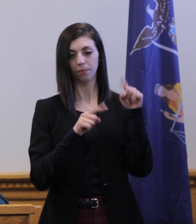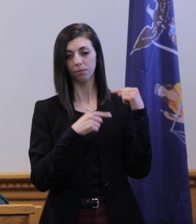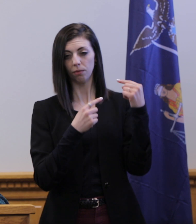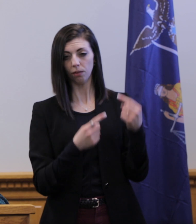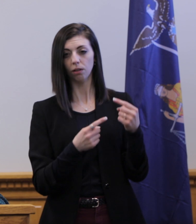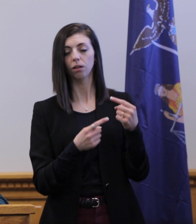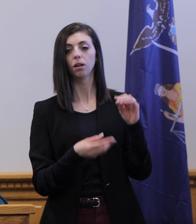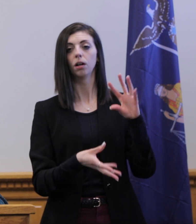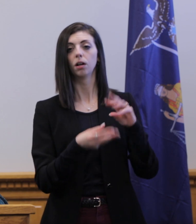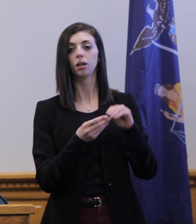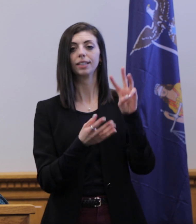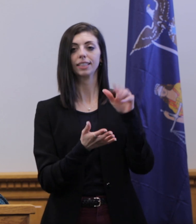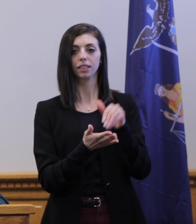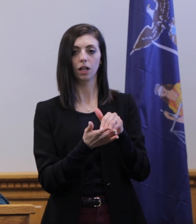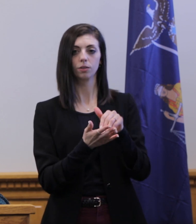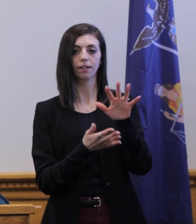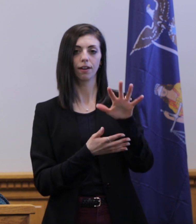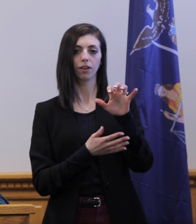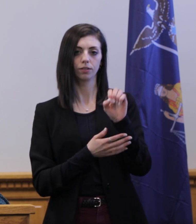of cases at